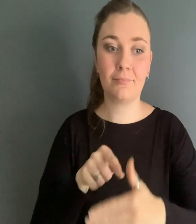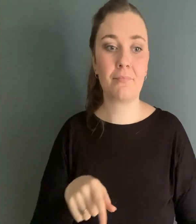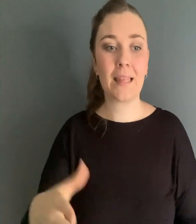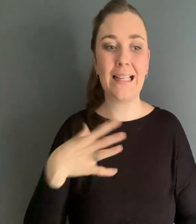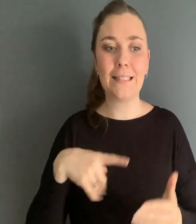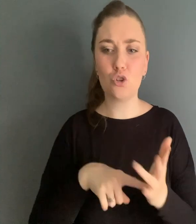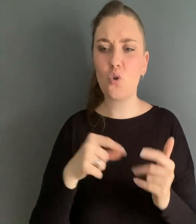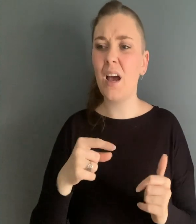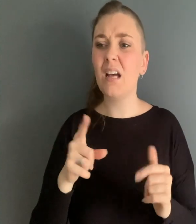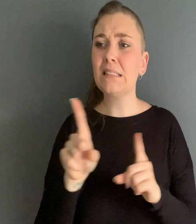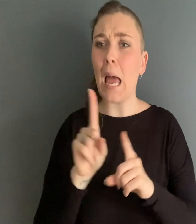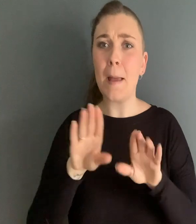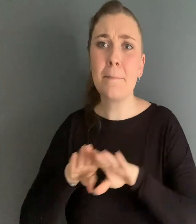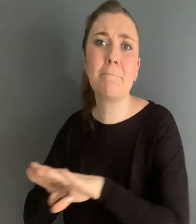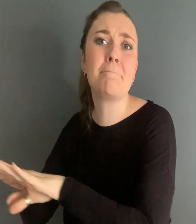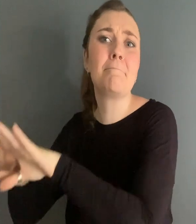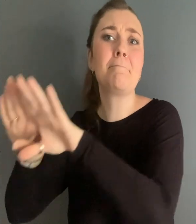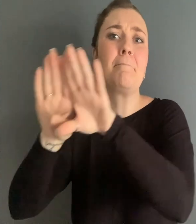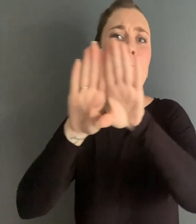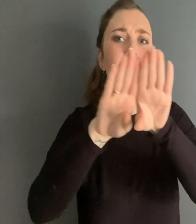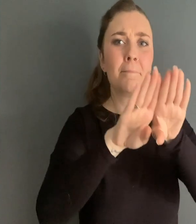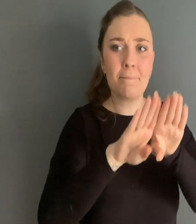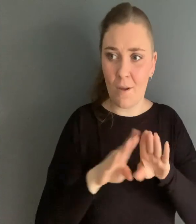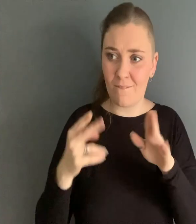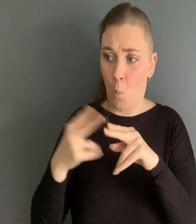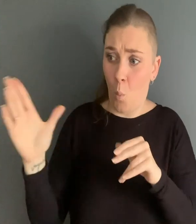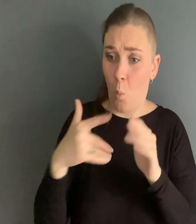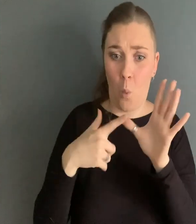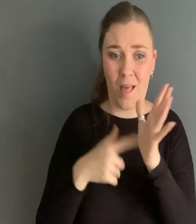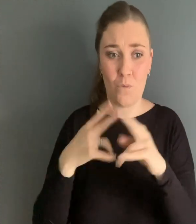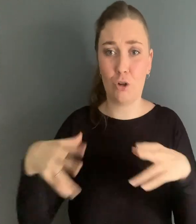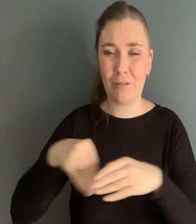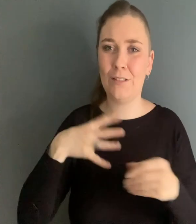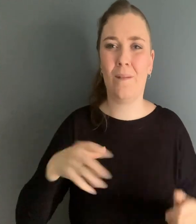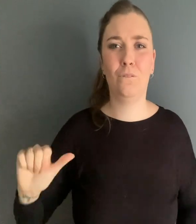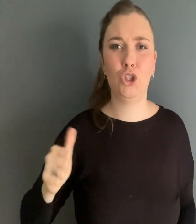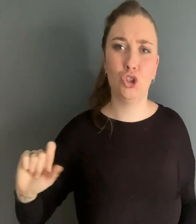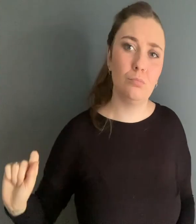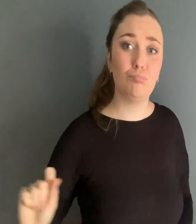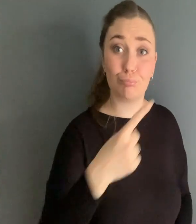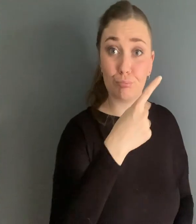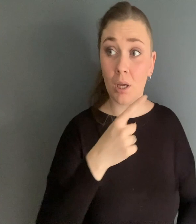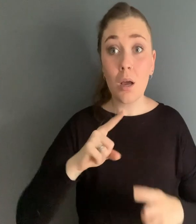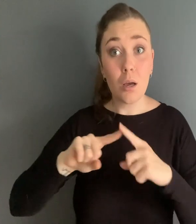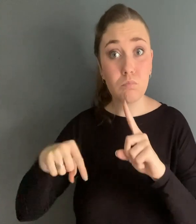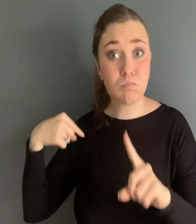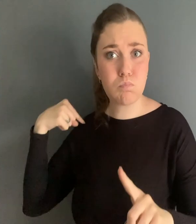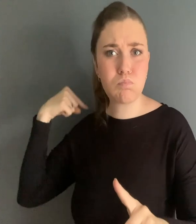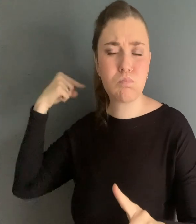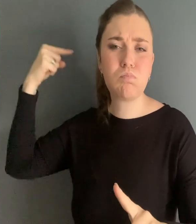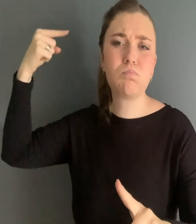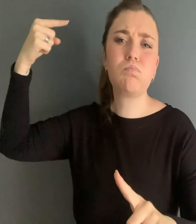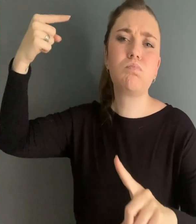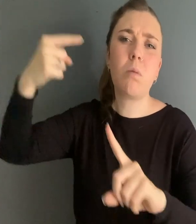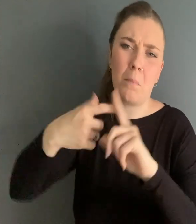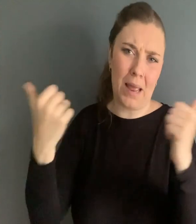one-size-fits-all approach to inclusivity. We have come a long way since the sympathy